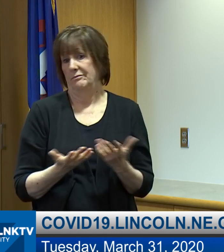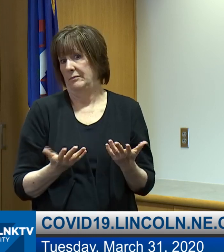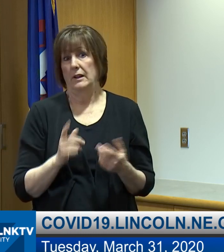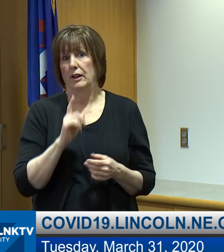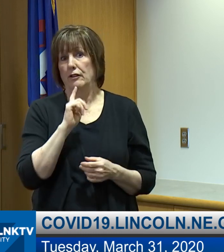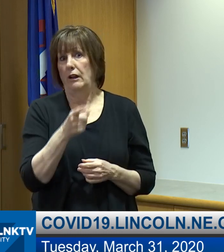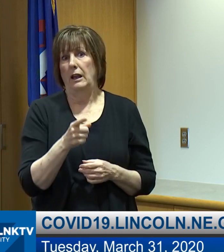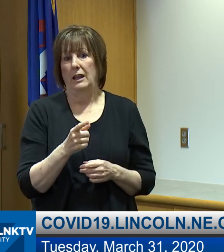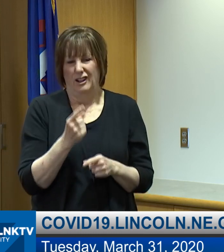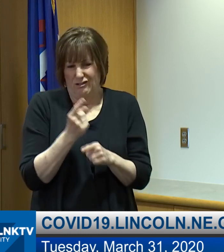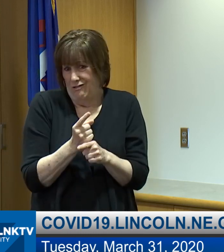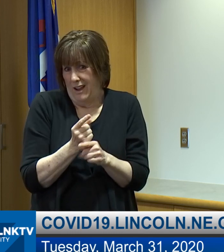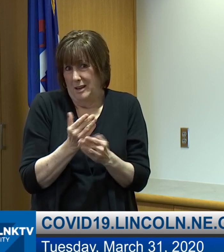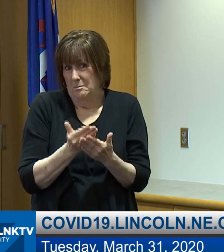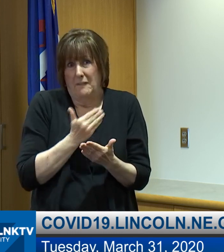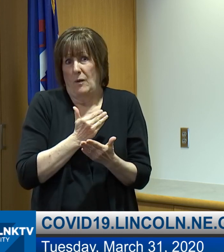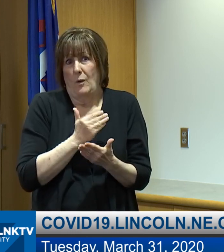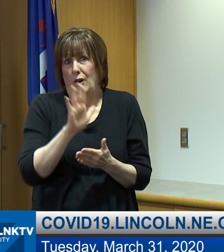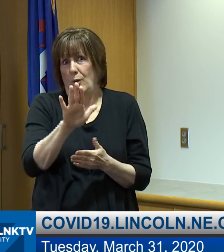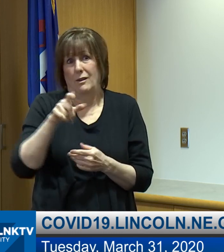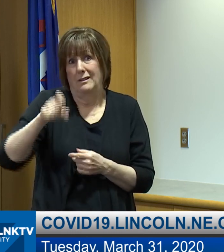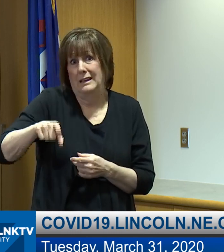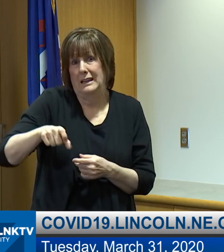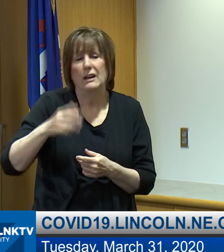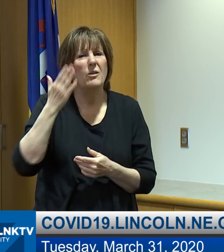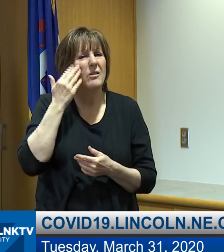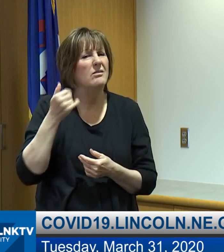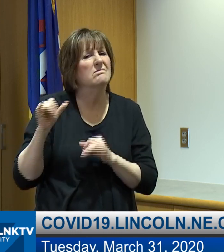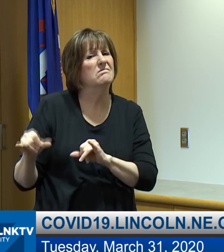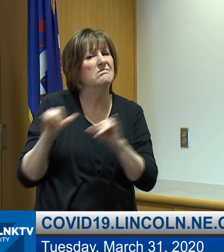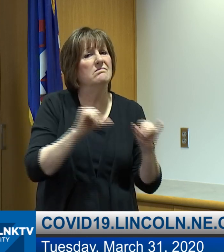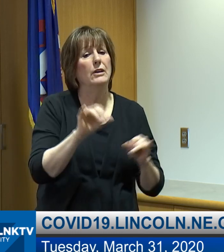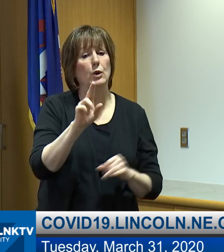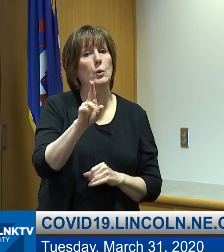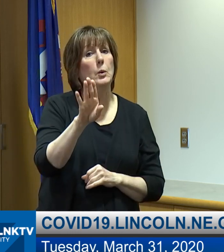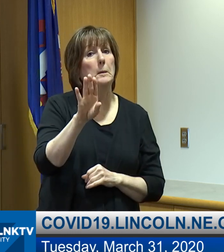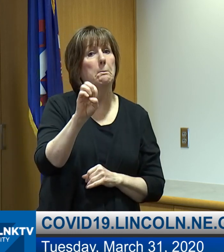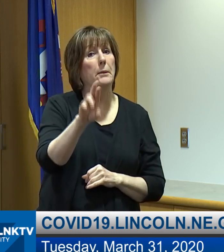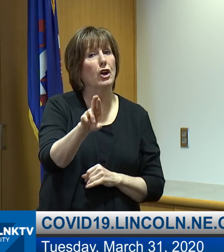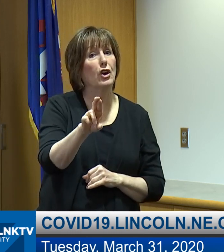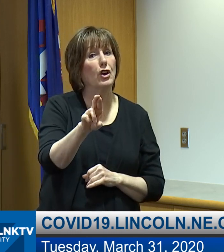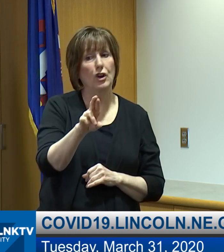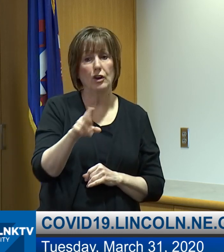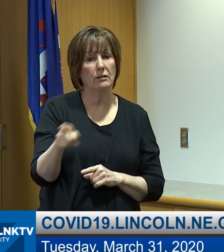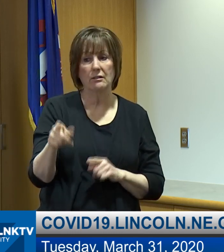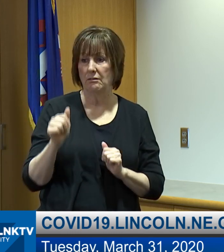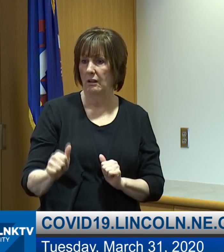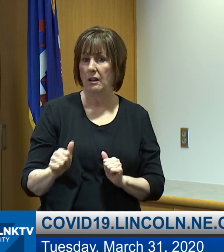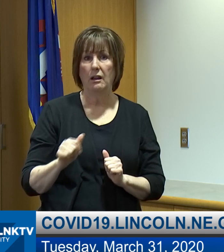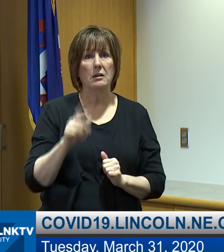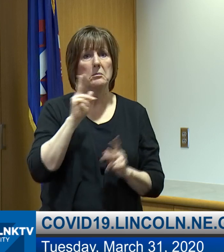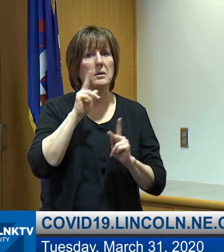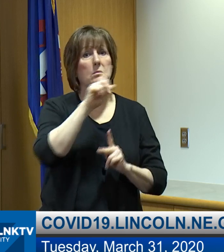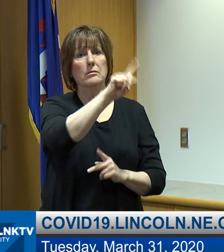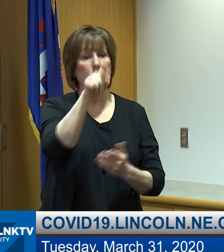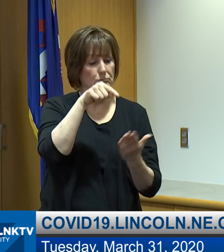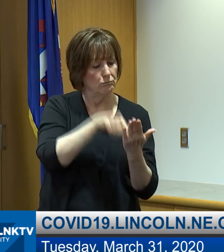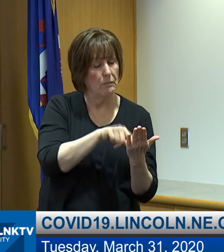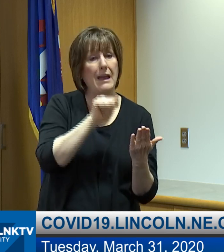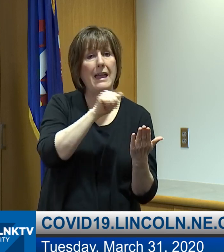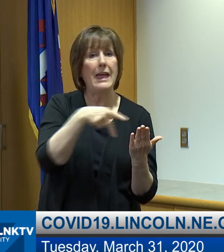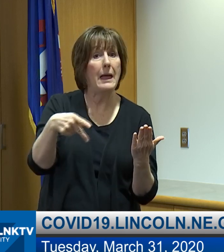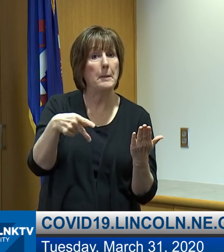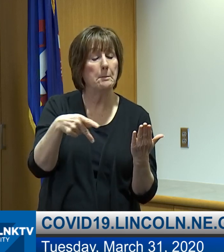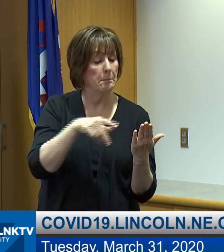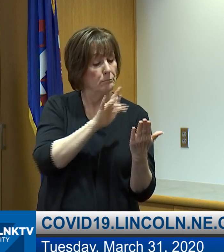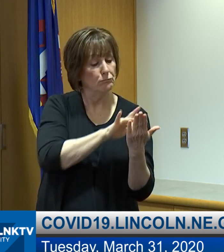basically minutes before. Much like an Uber service, they would be able to go to an app. They would be able to